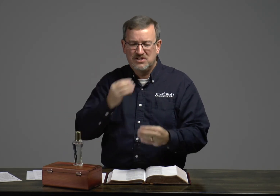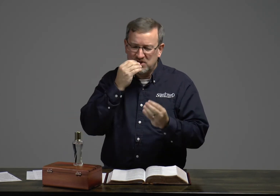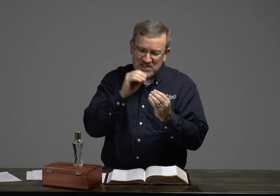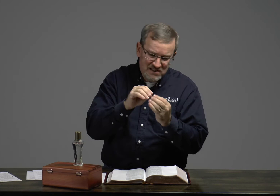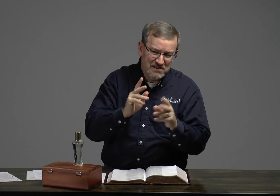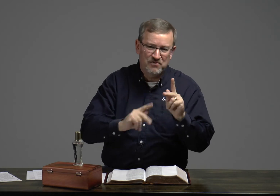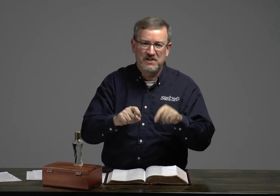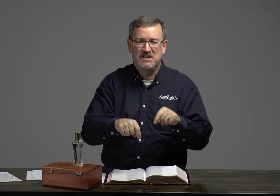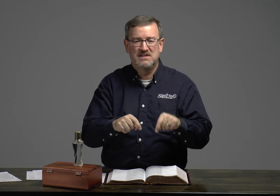She kissed his feet.